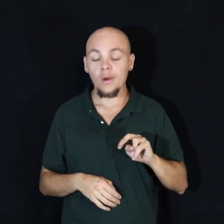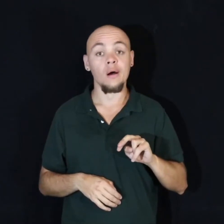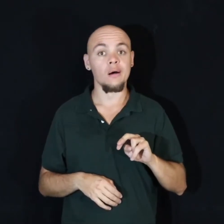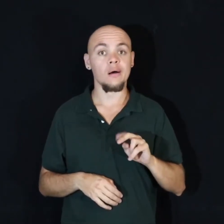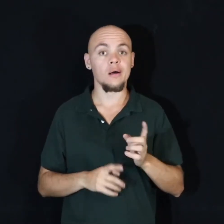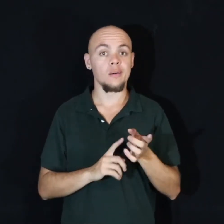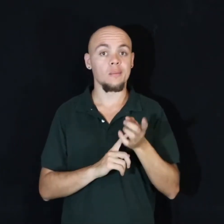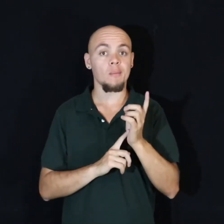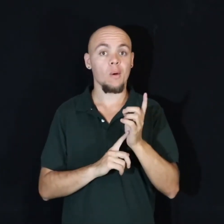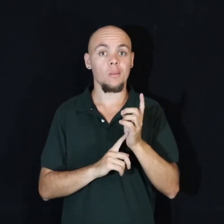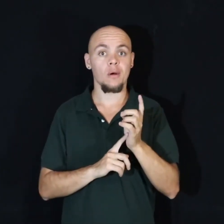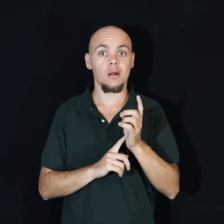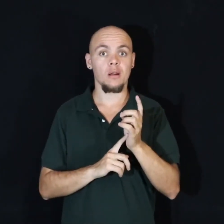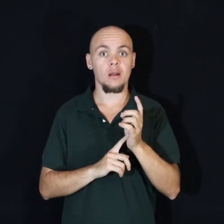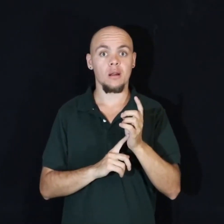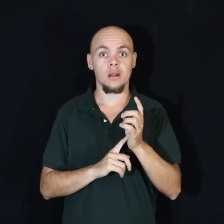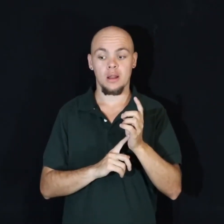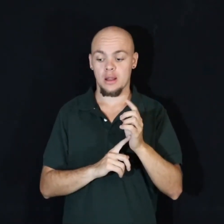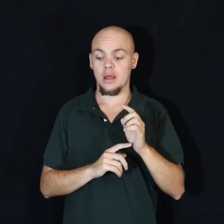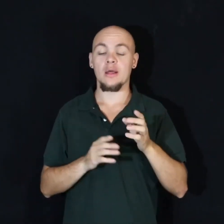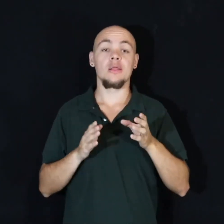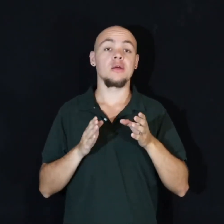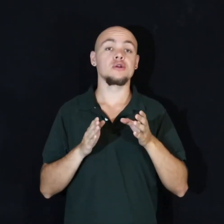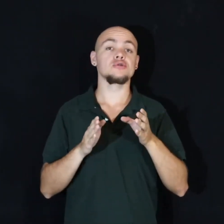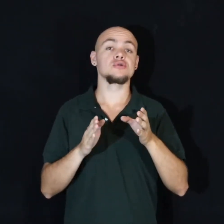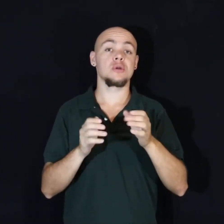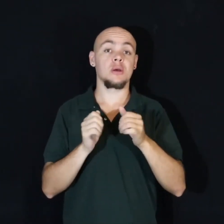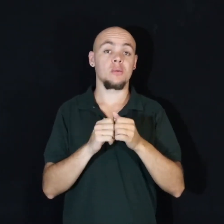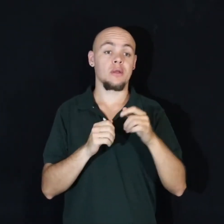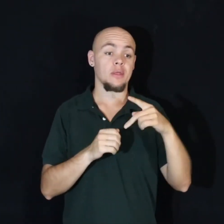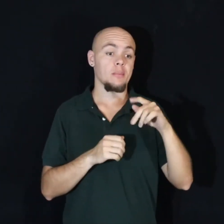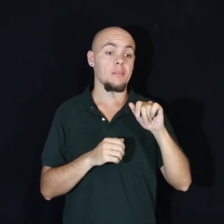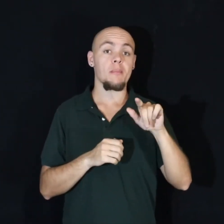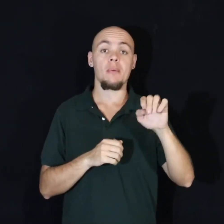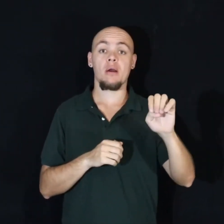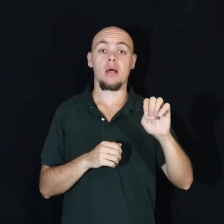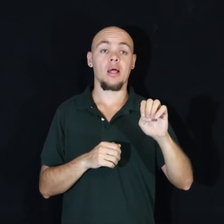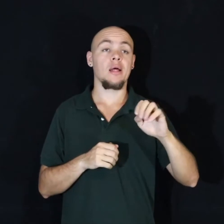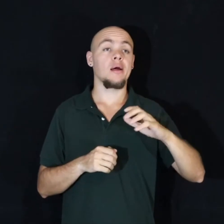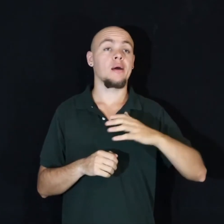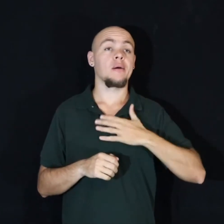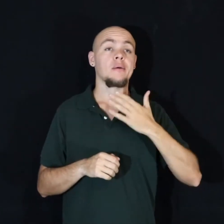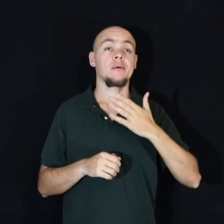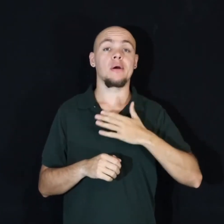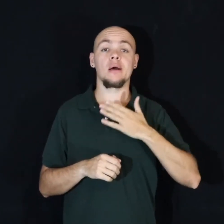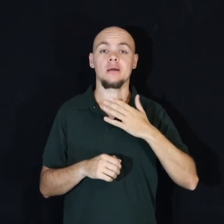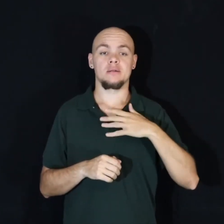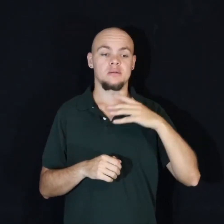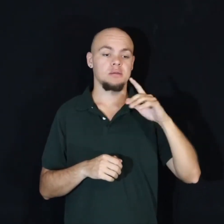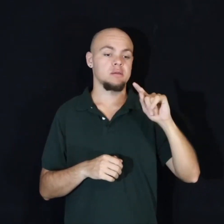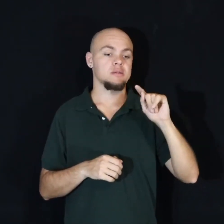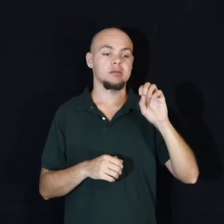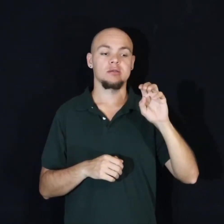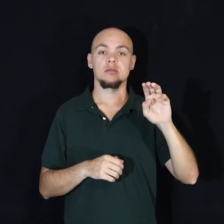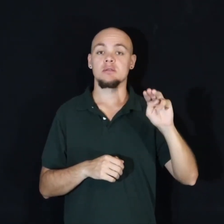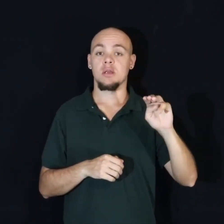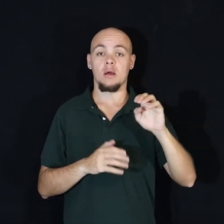he was flying down the street with his pail in a tingling rear. Tom was whitewashing with vigor, and Aunt Polly